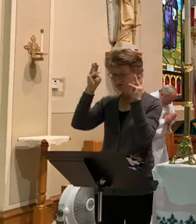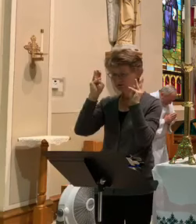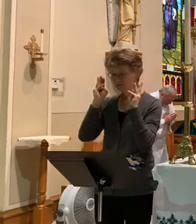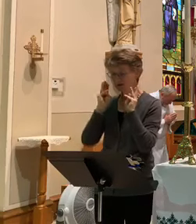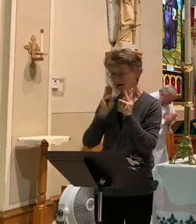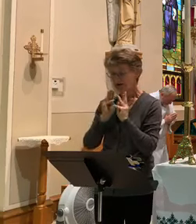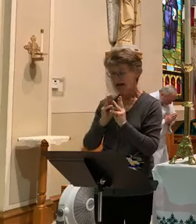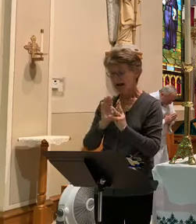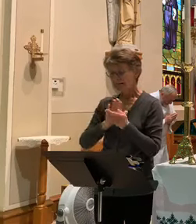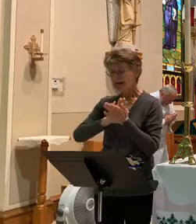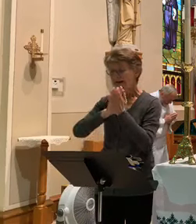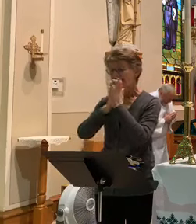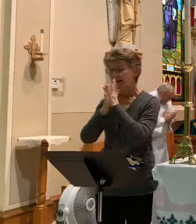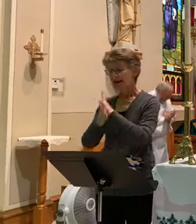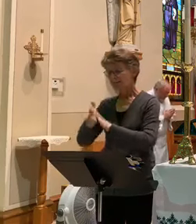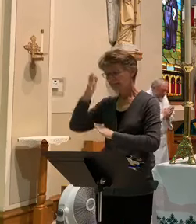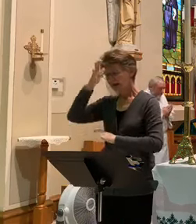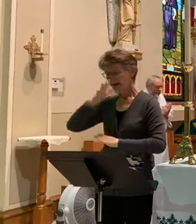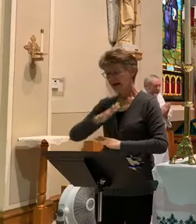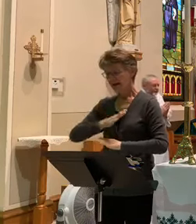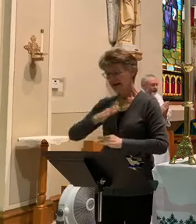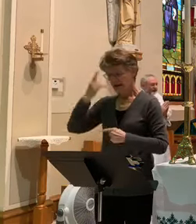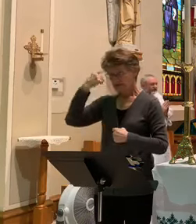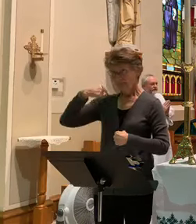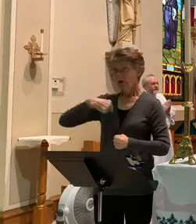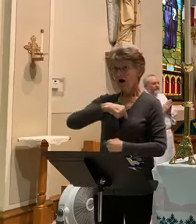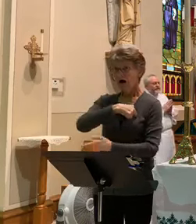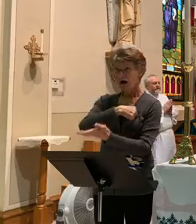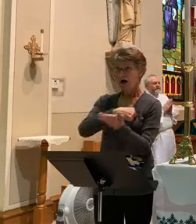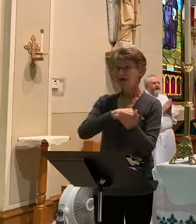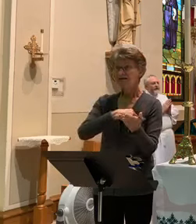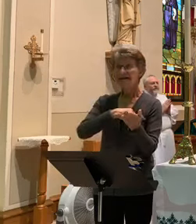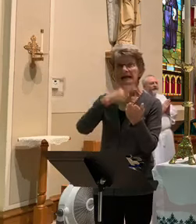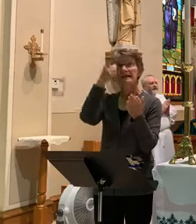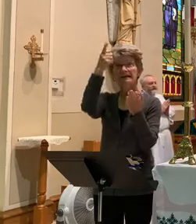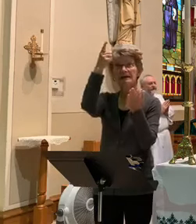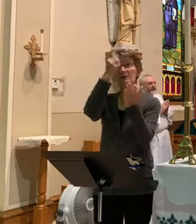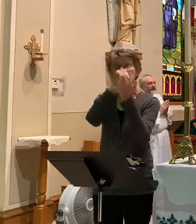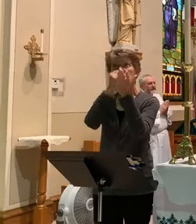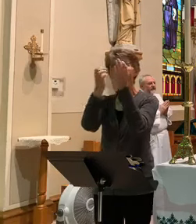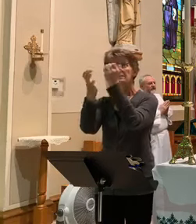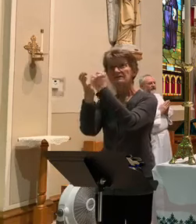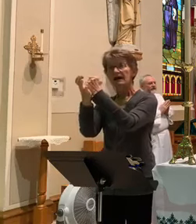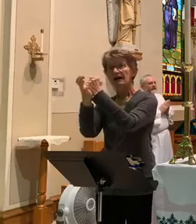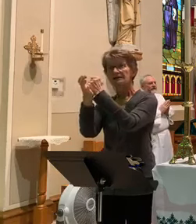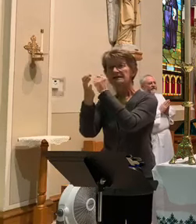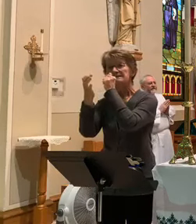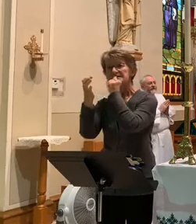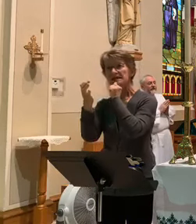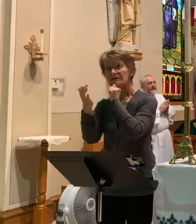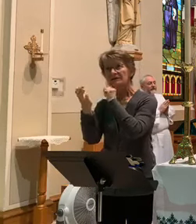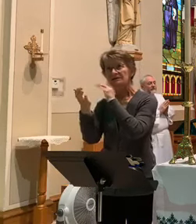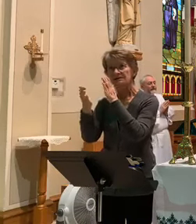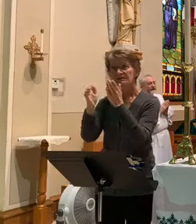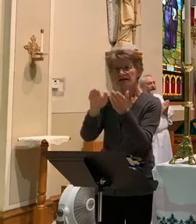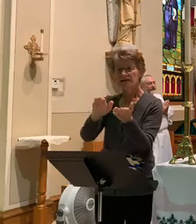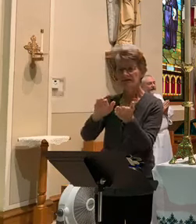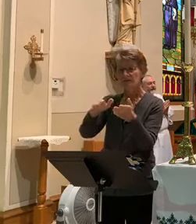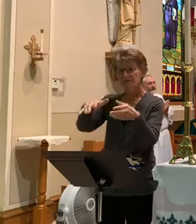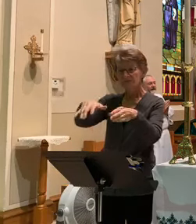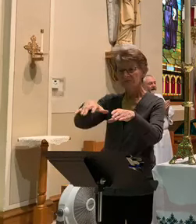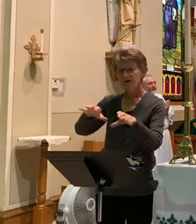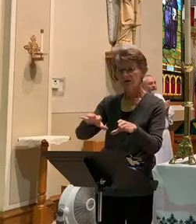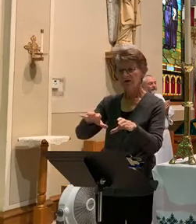Mary and became man. For our sake he was crucified under Pontius Pilate. He suffered death and was